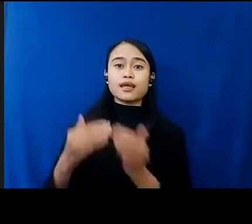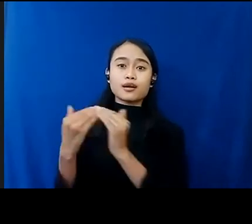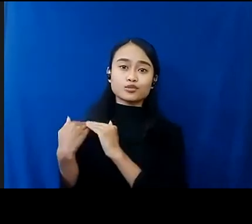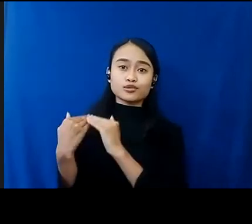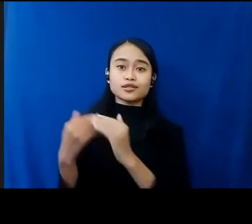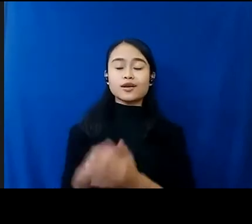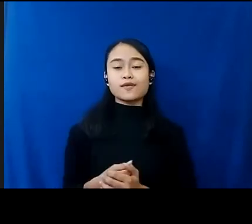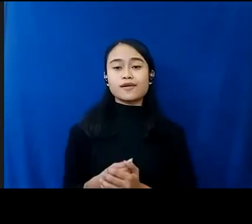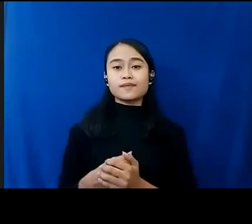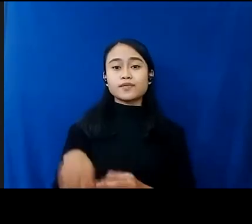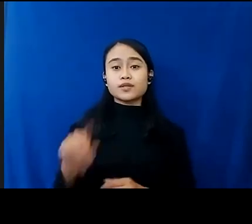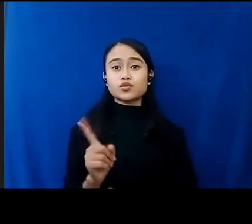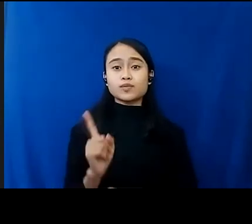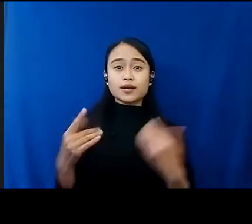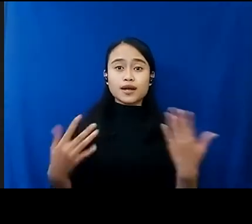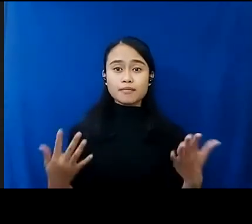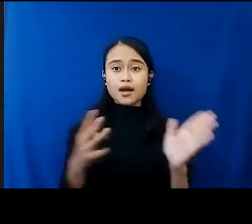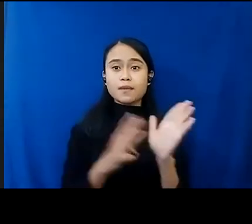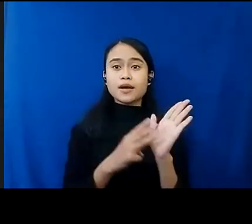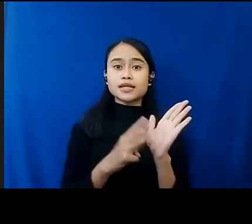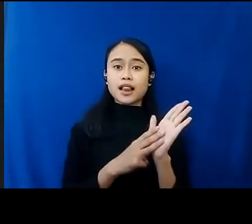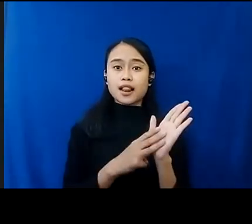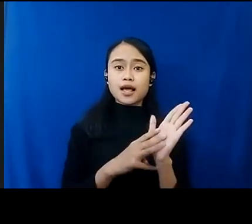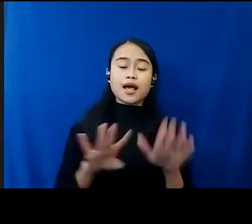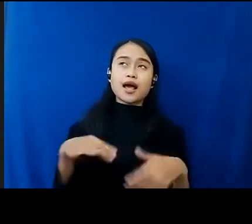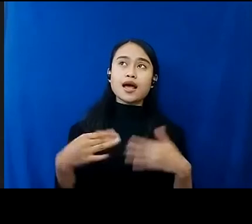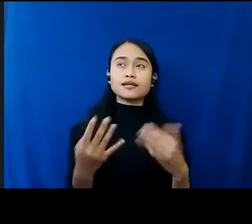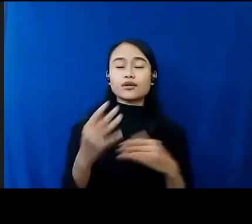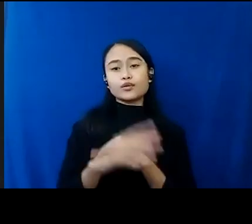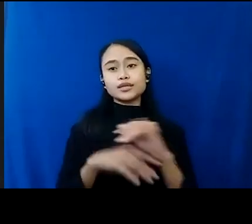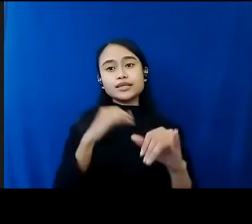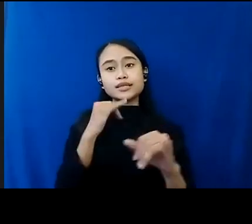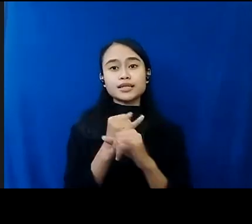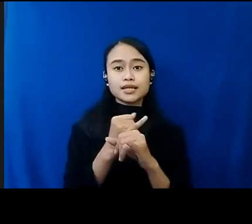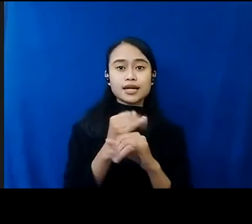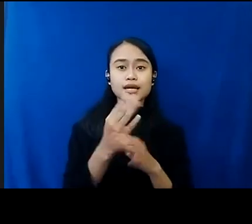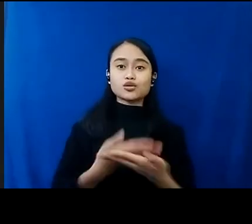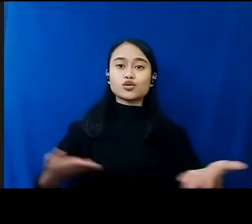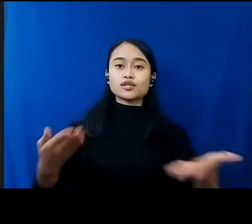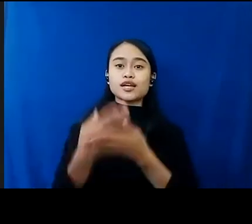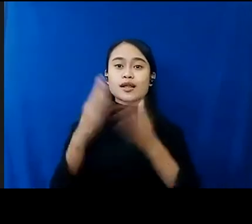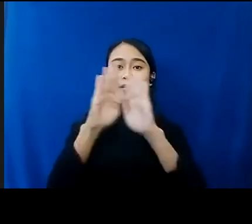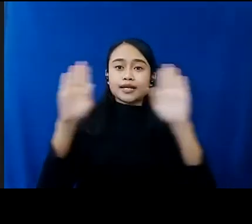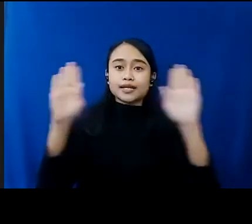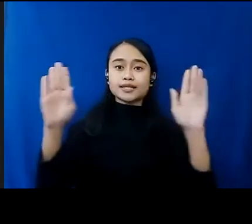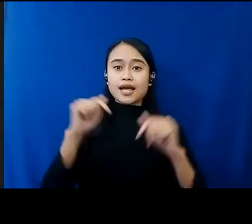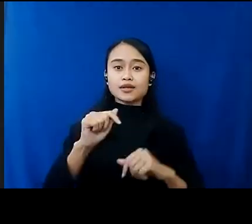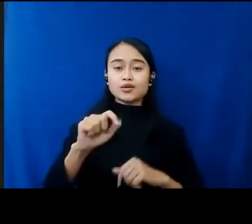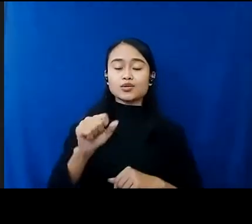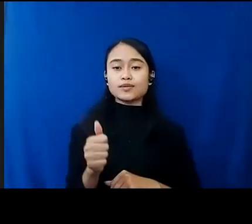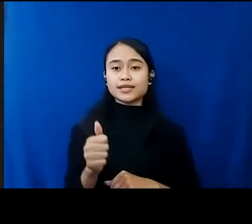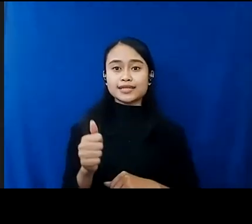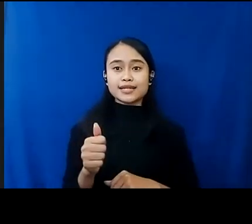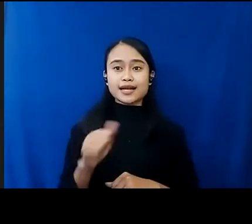Of Power Or Authority Or In Child Protection That We Make Sure All Child Safeguarding Measures Are In